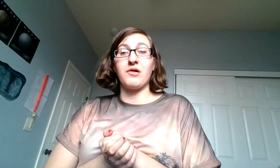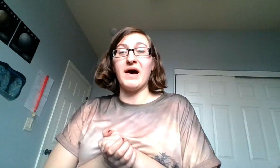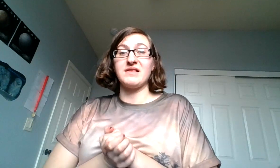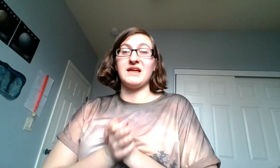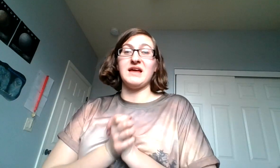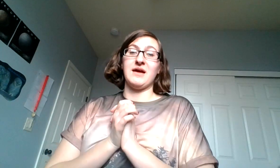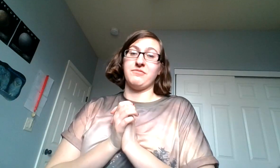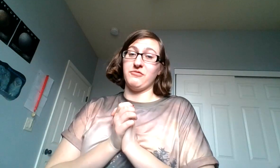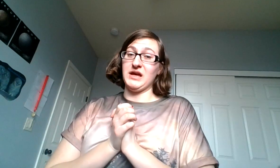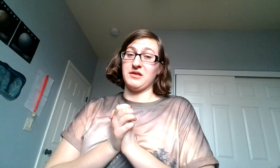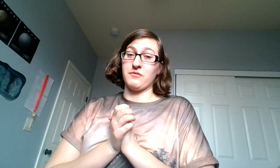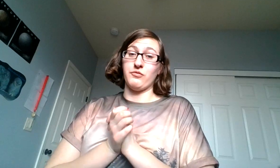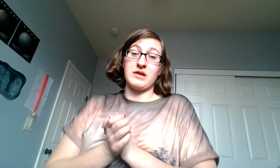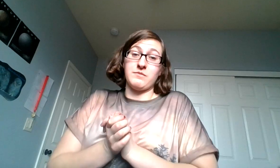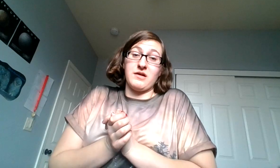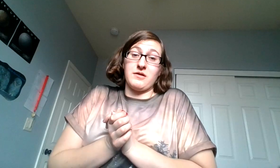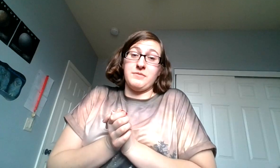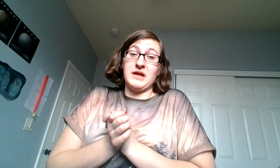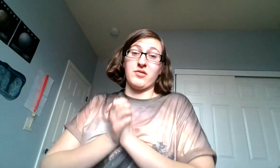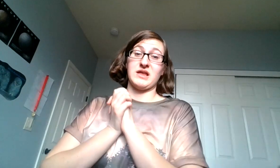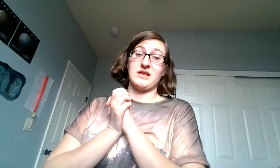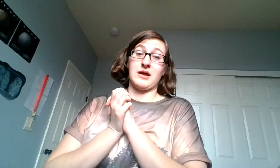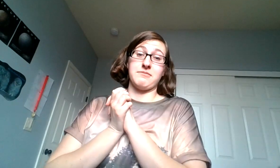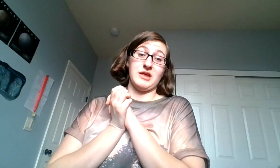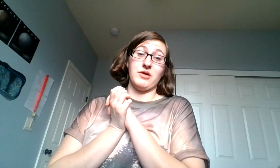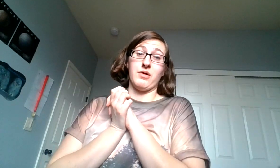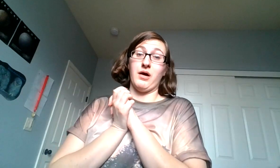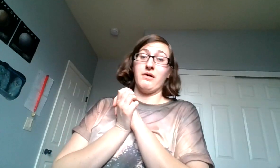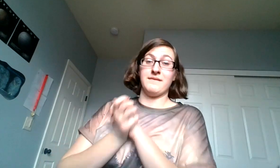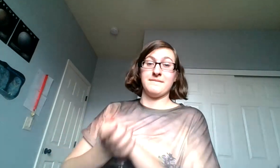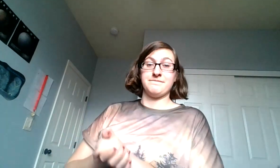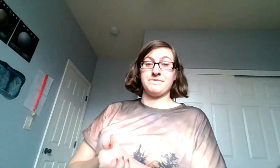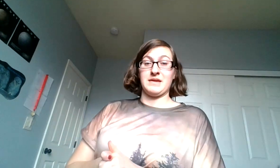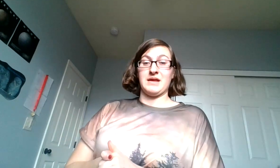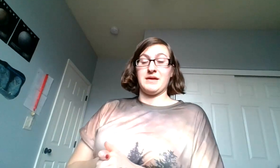watching, and please watch my other videos. It's up to you all.